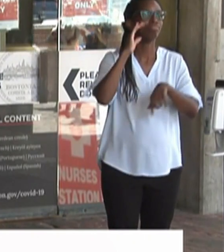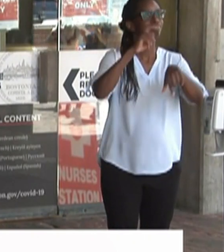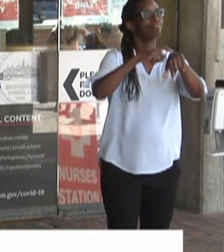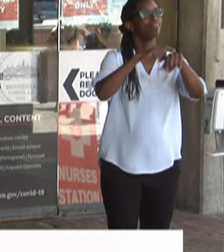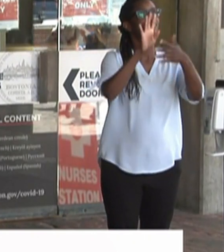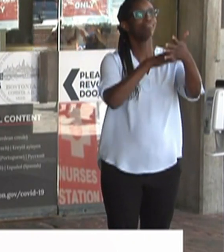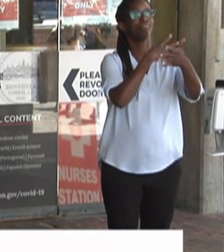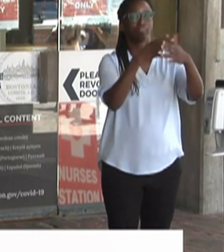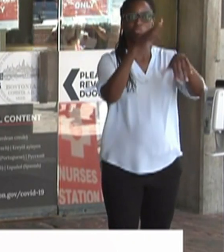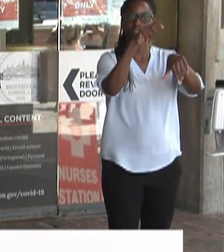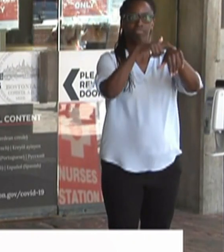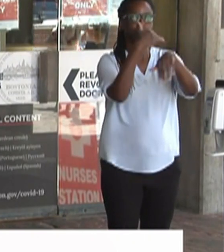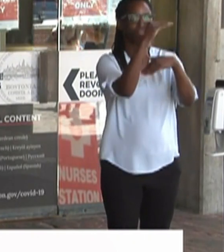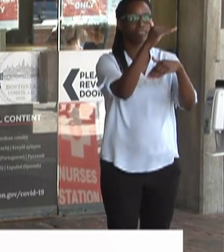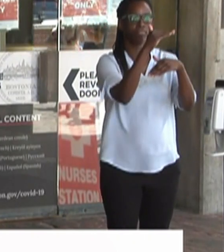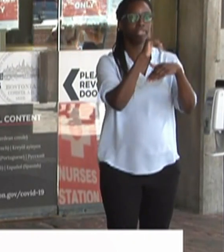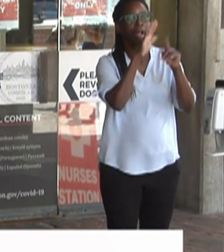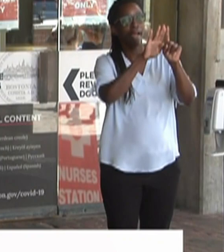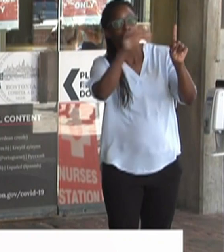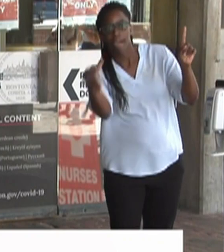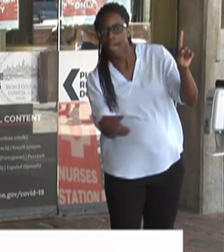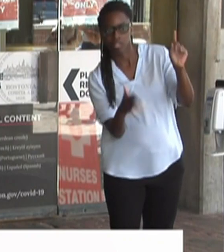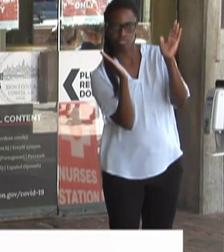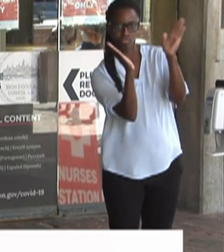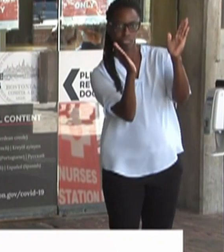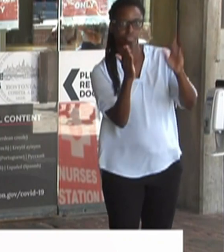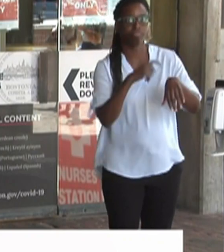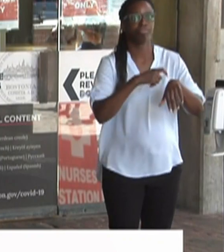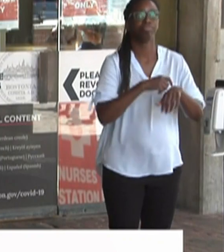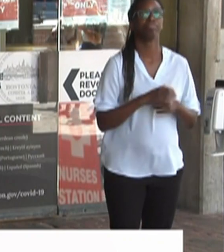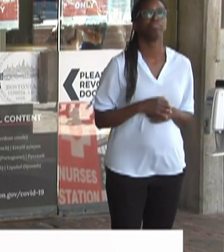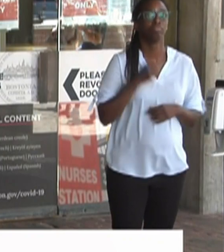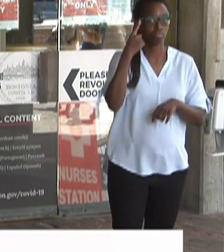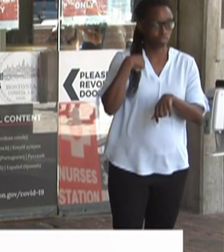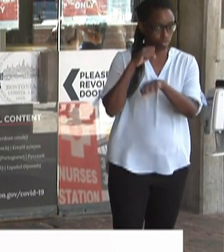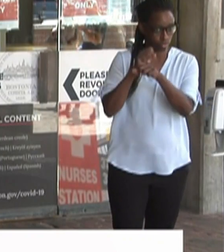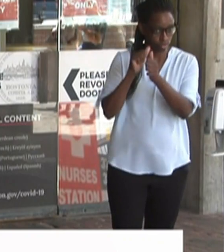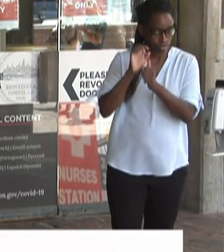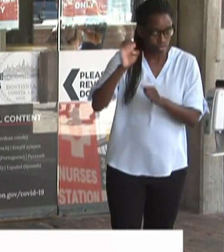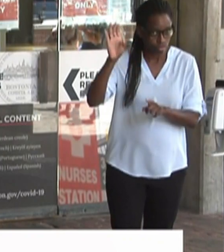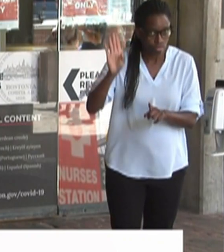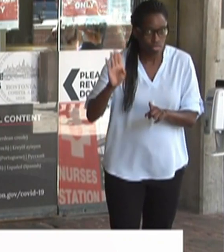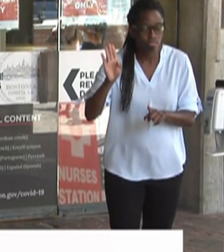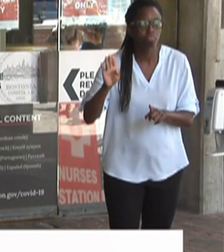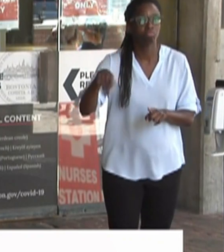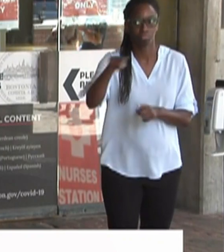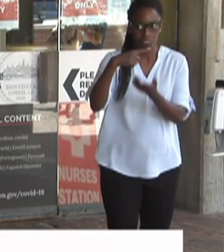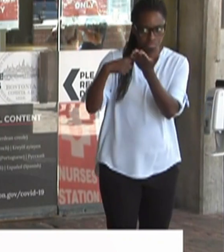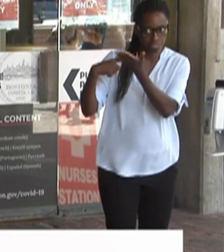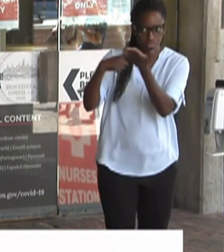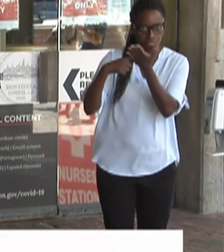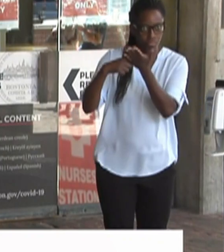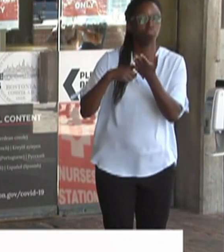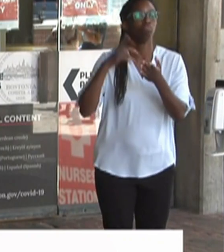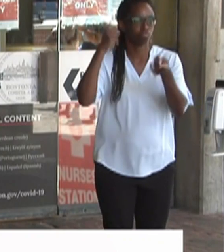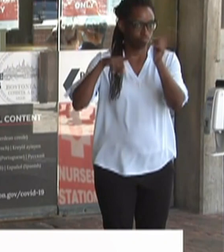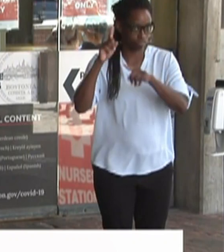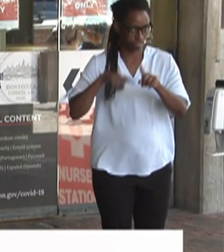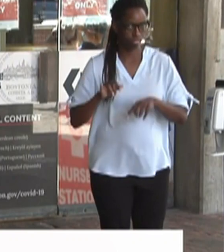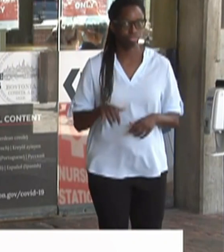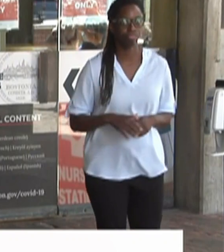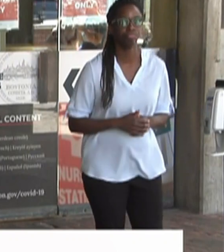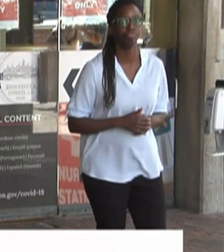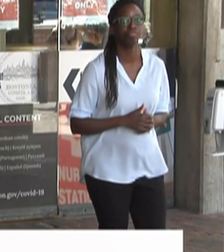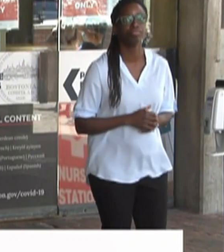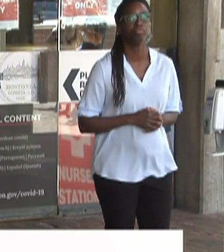bring that rate down. To give you context, we had about 127 people test positive in East Boston in our last full week. And so